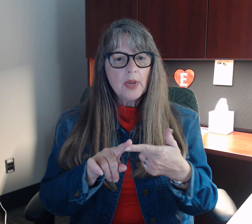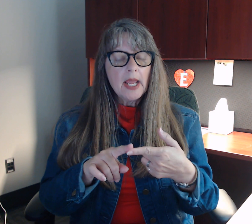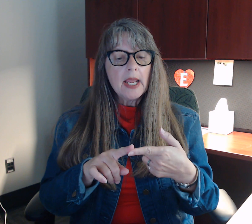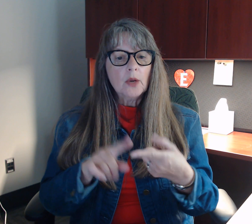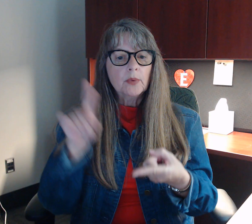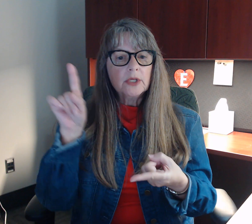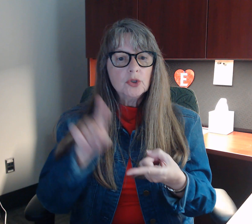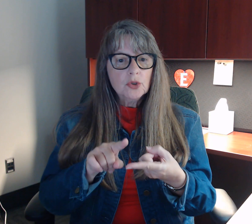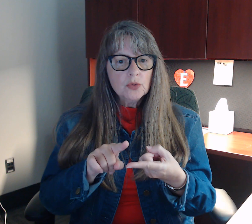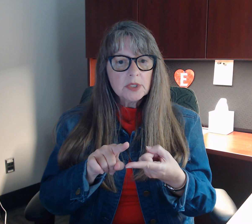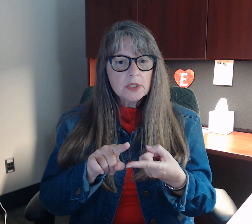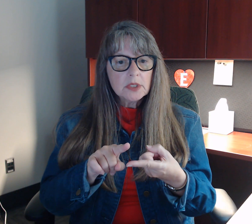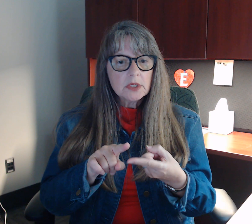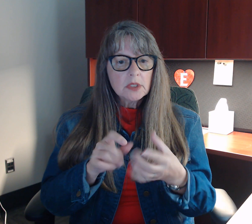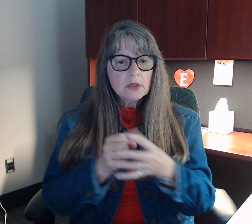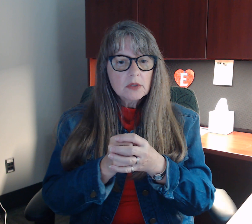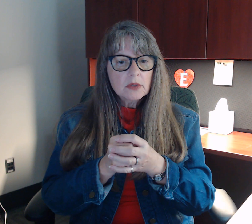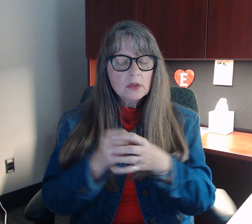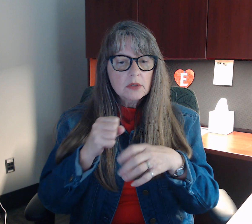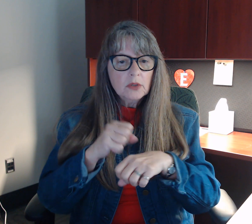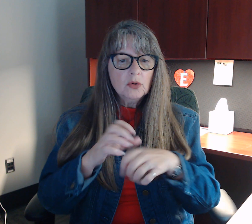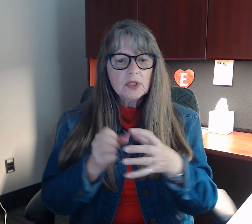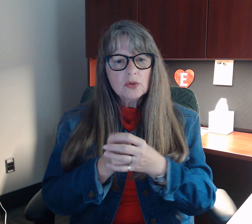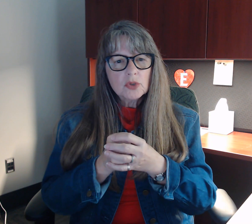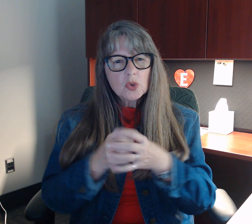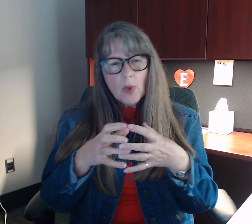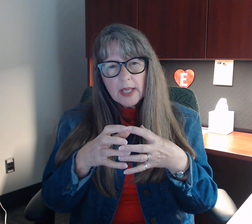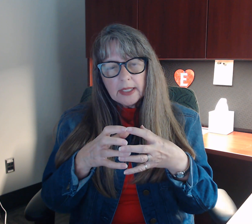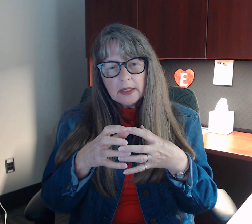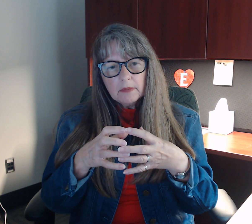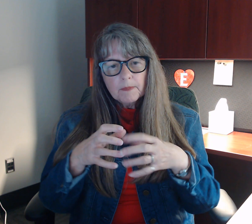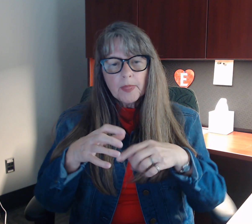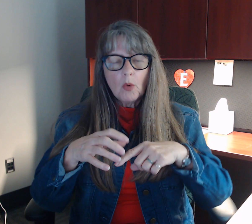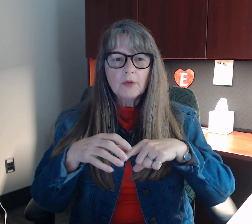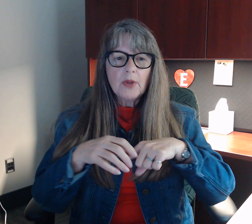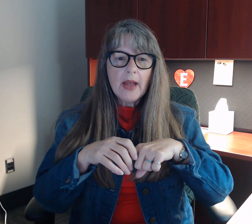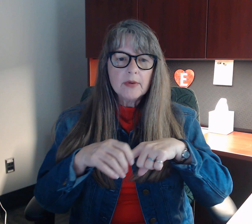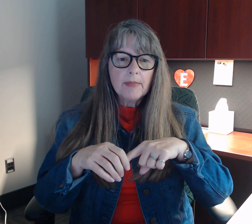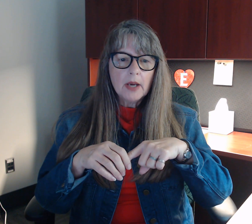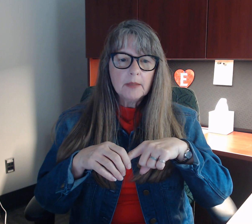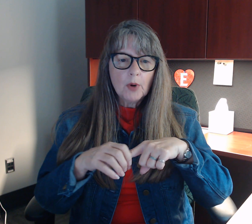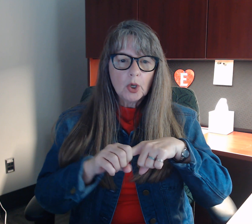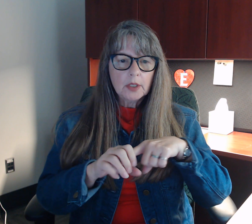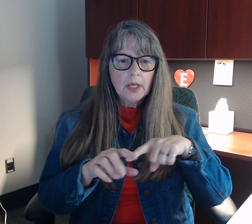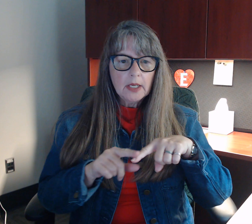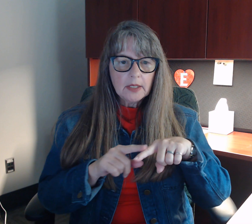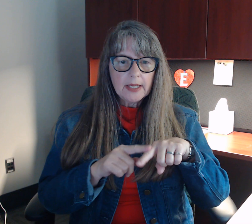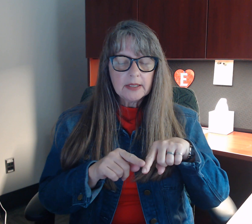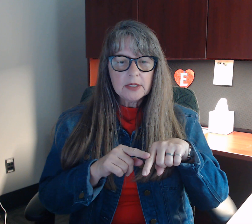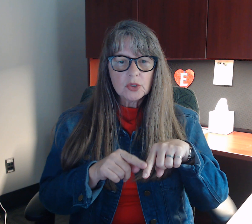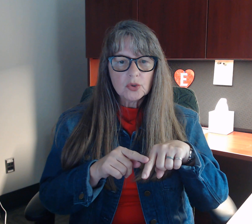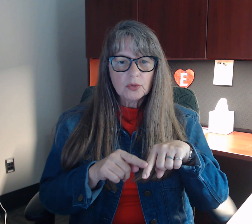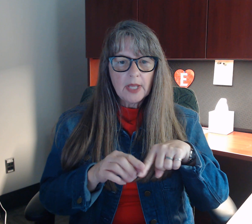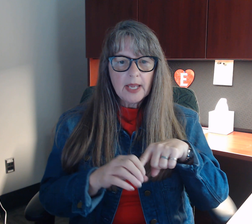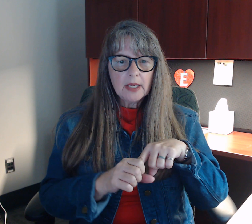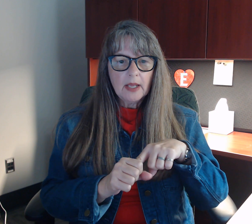It reduces, you could do swelling, or if you have a body part like this is your leg and this